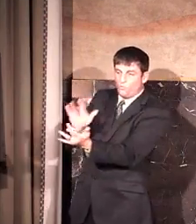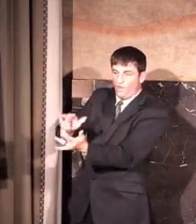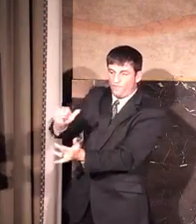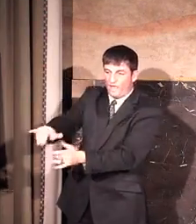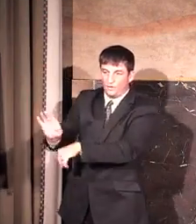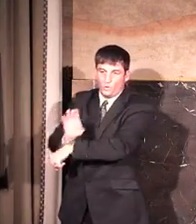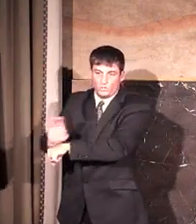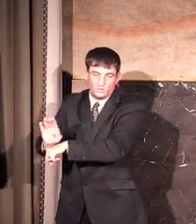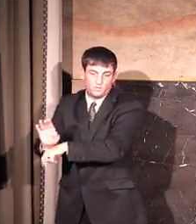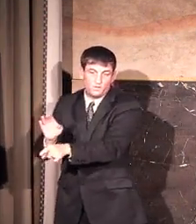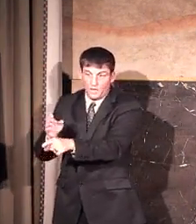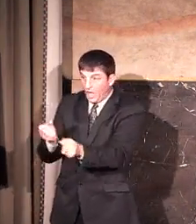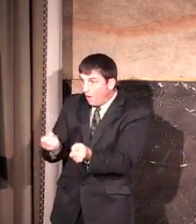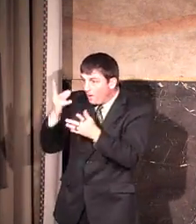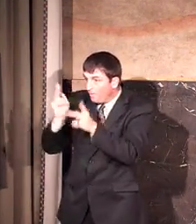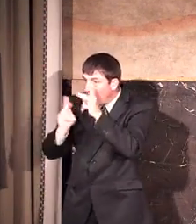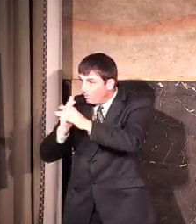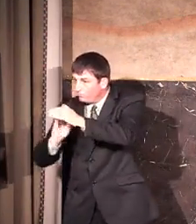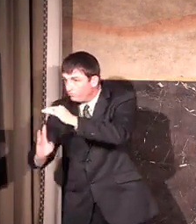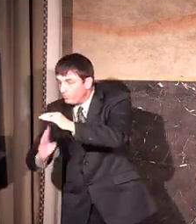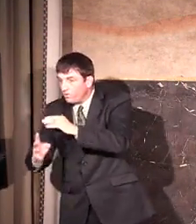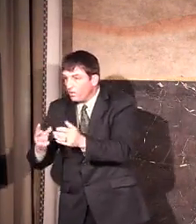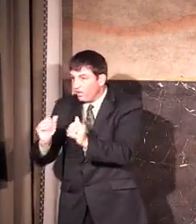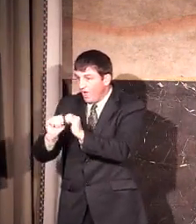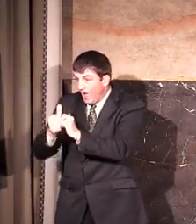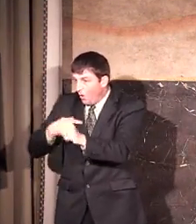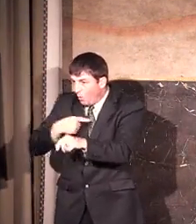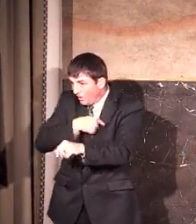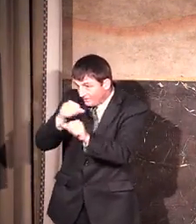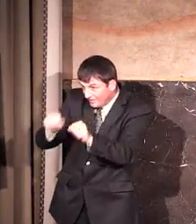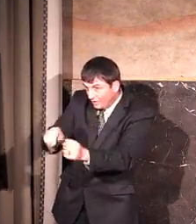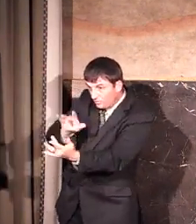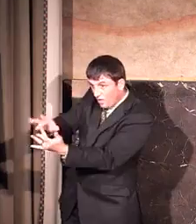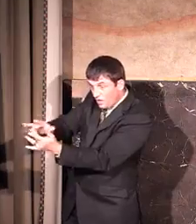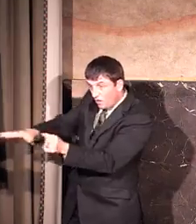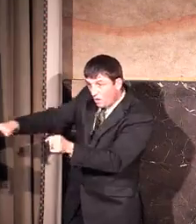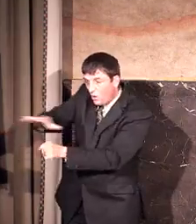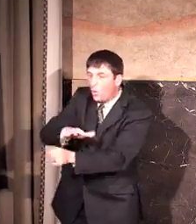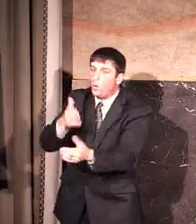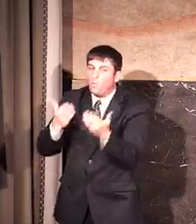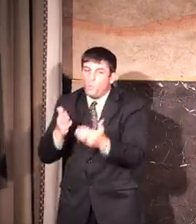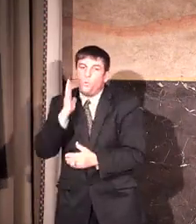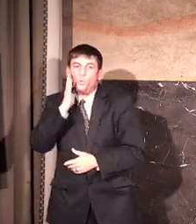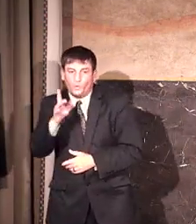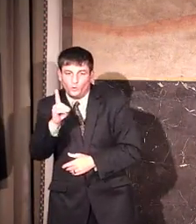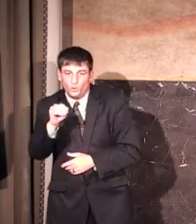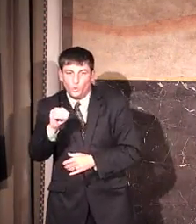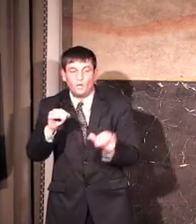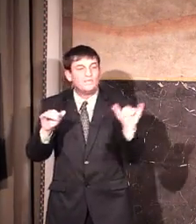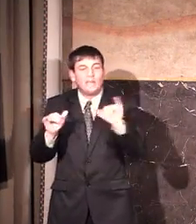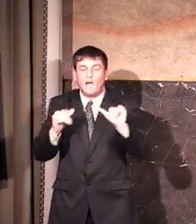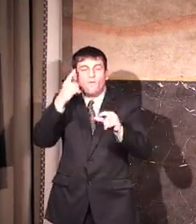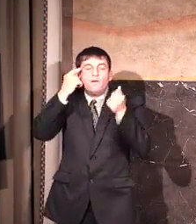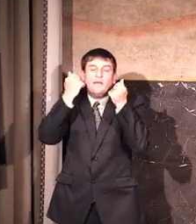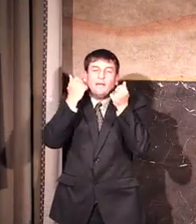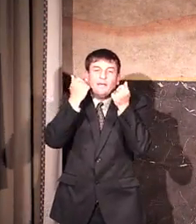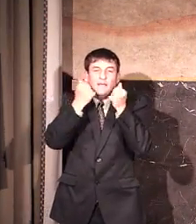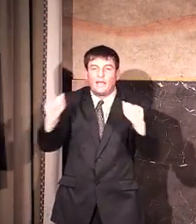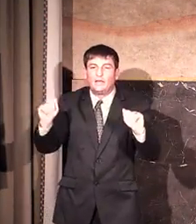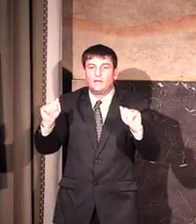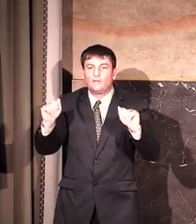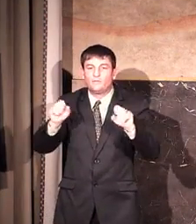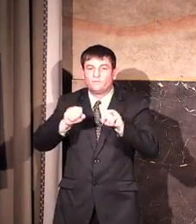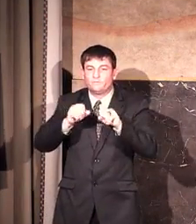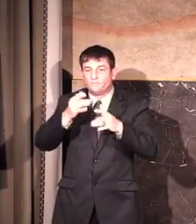many people might have been there. Do you have a sense of how we can reach out to them? I would imagine we would do that kind of work, and we do that for any outbreak investigation in